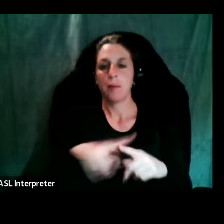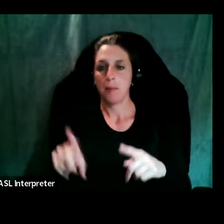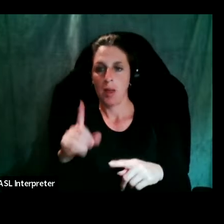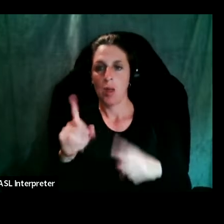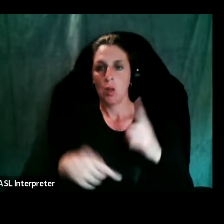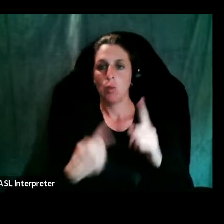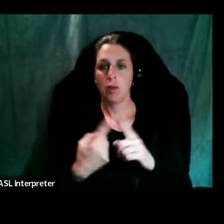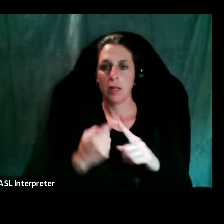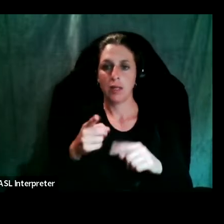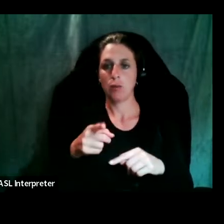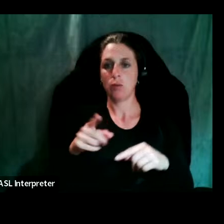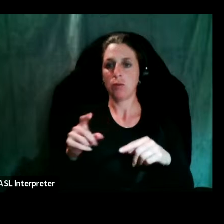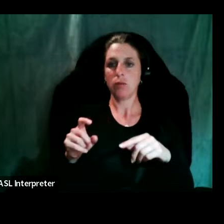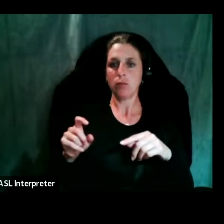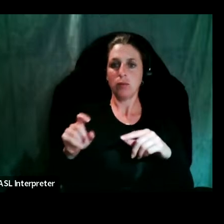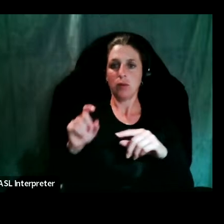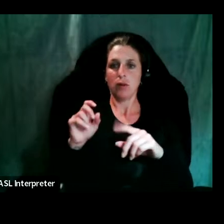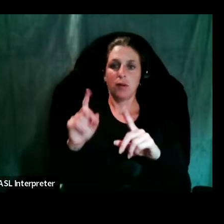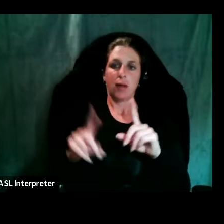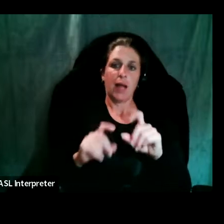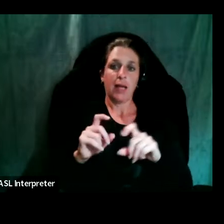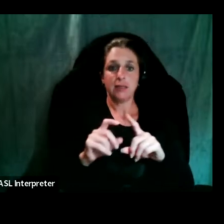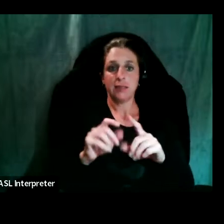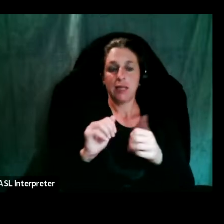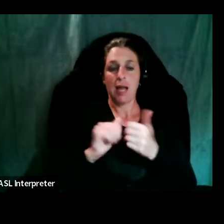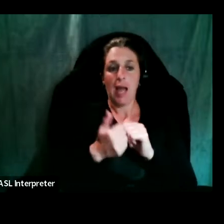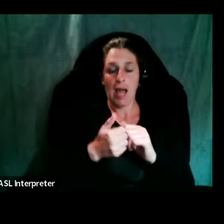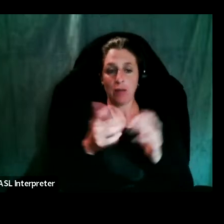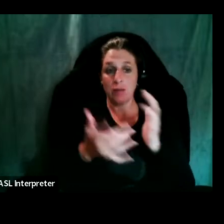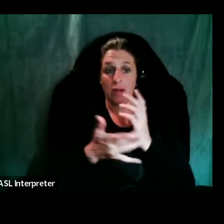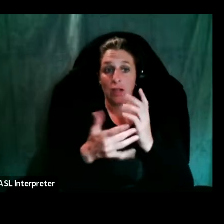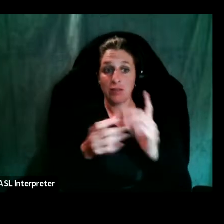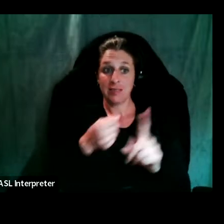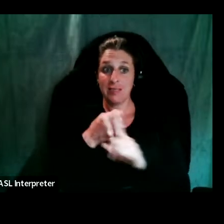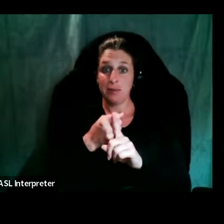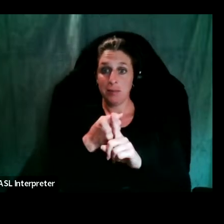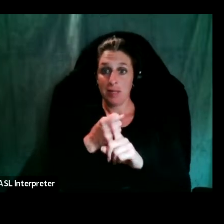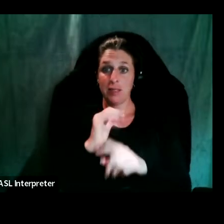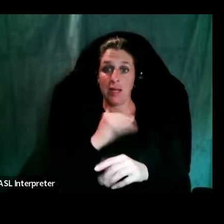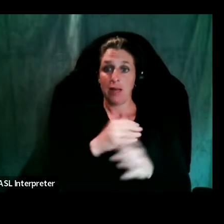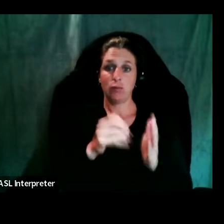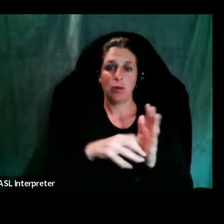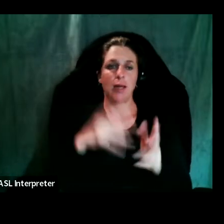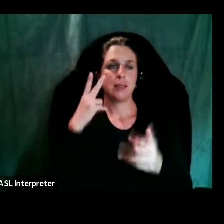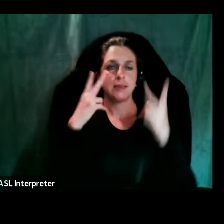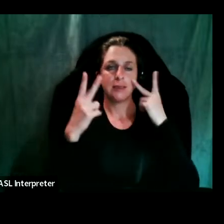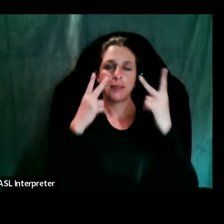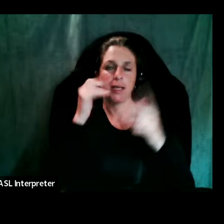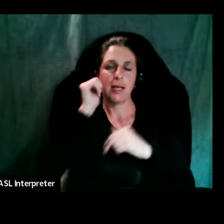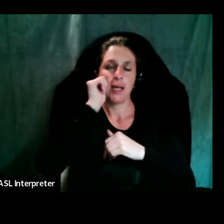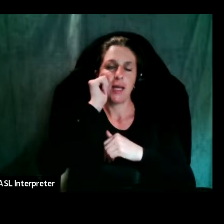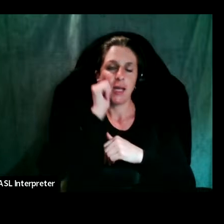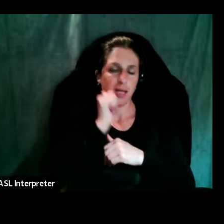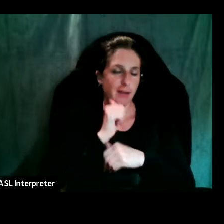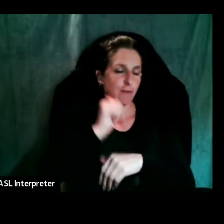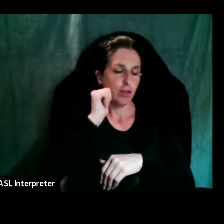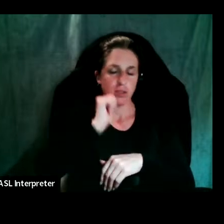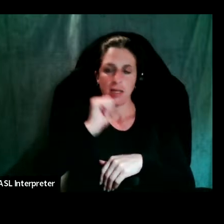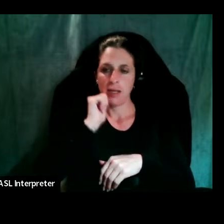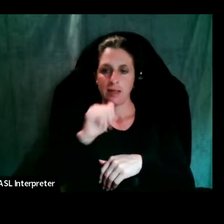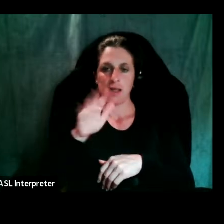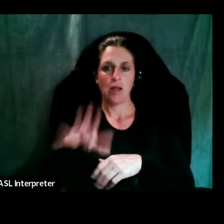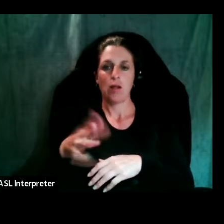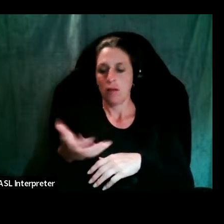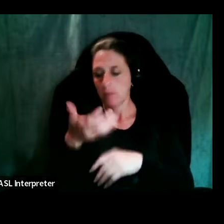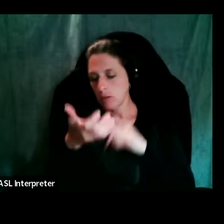how technology is impacting our students, I see it every single day with my kids. Every single day they're on their phone